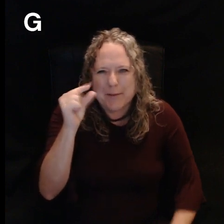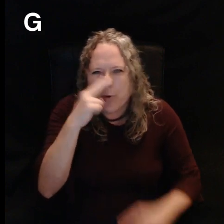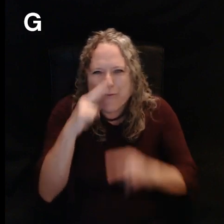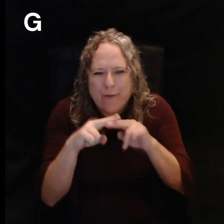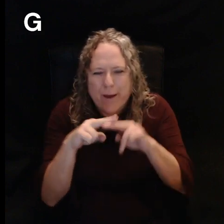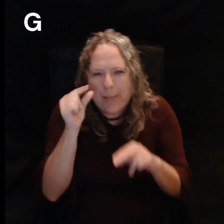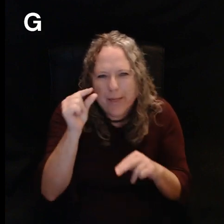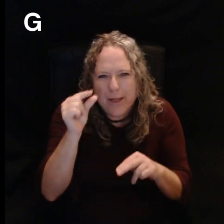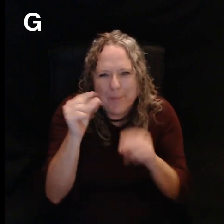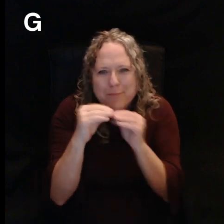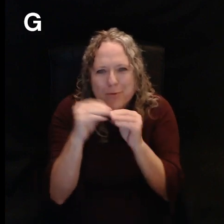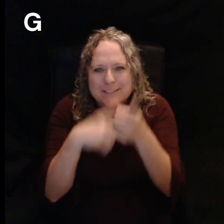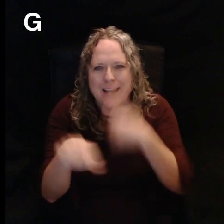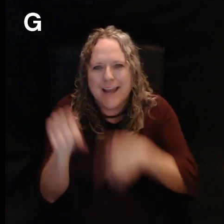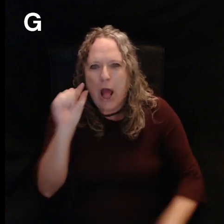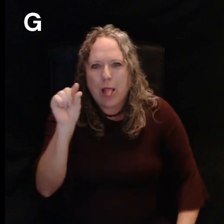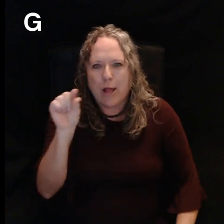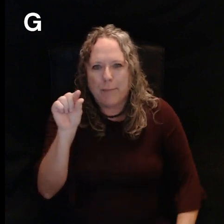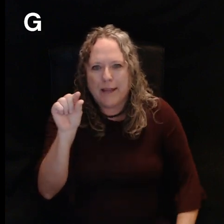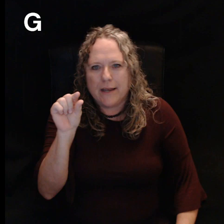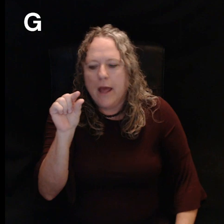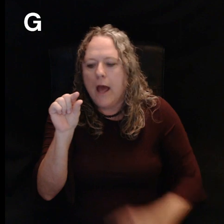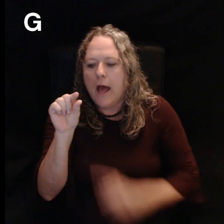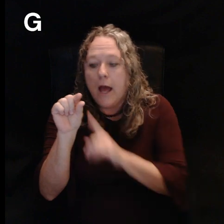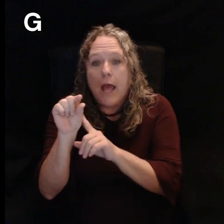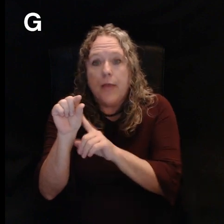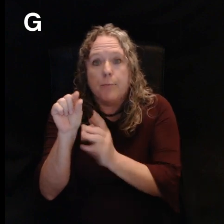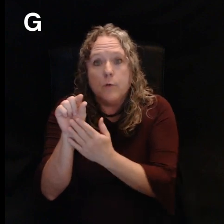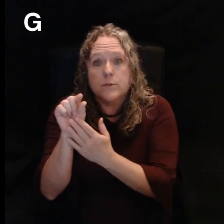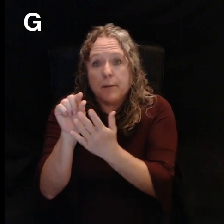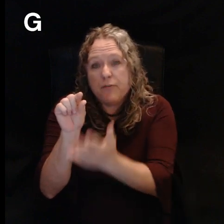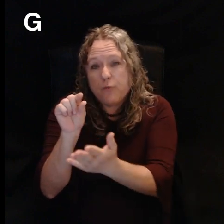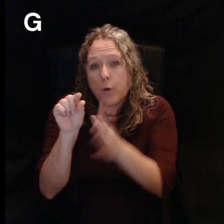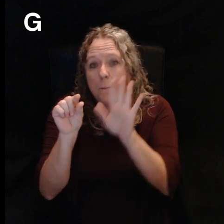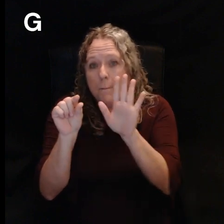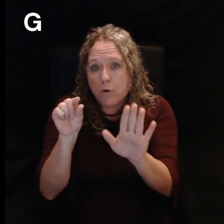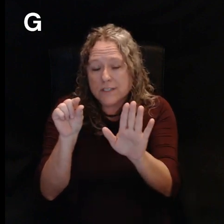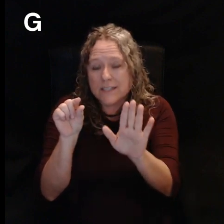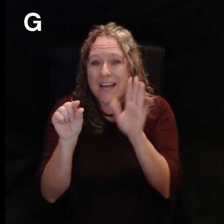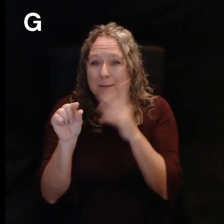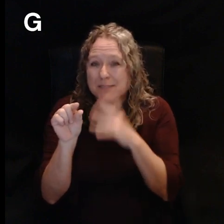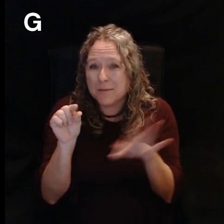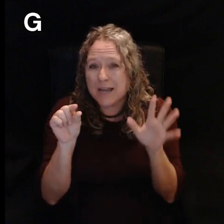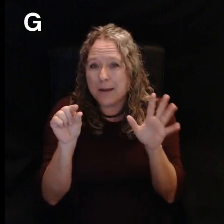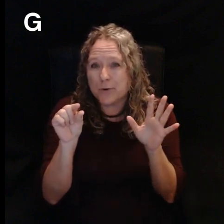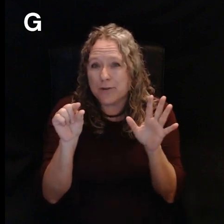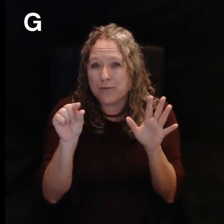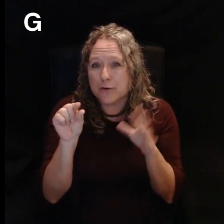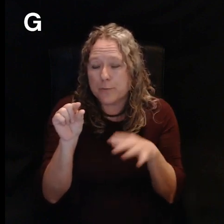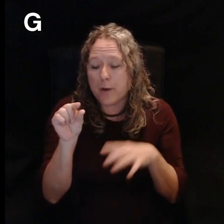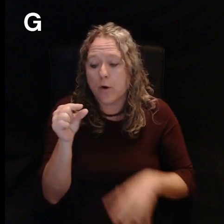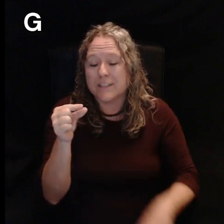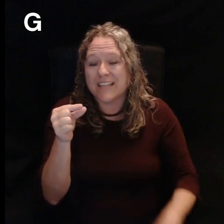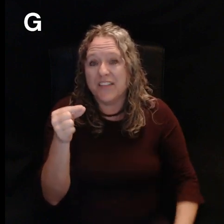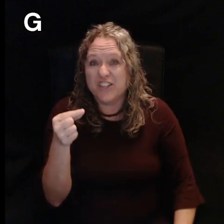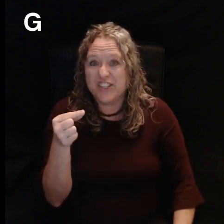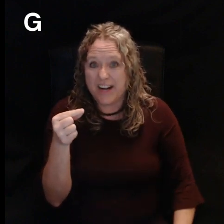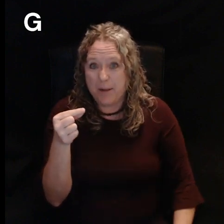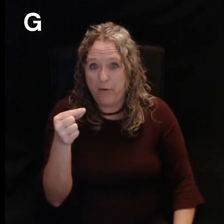more fun, a little bit more sign, a little bit, and the palm is going to be forward most of the time. Sometimes we're going to finger spell words and the G is going to come over